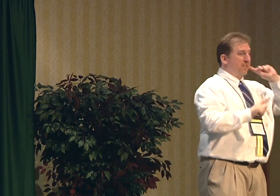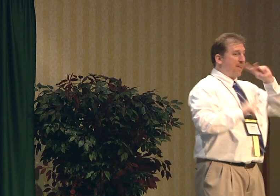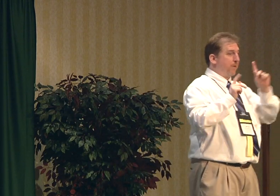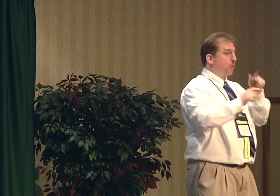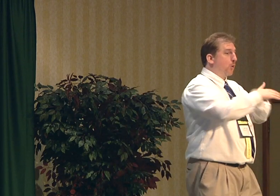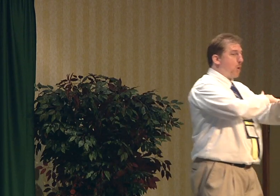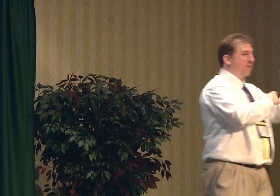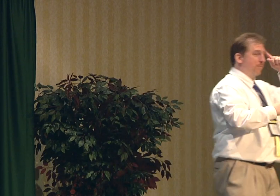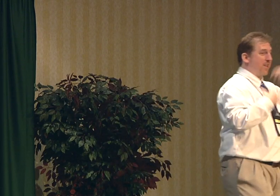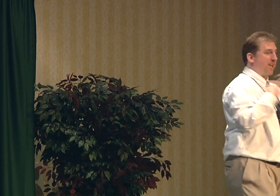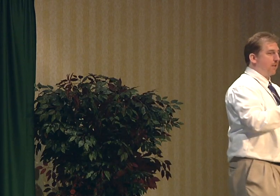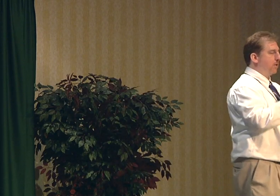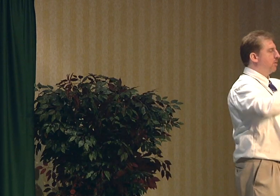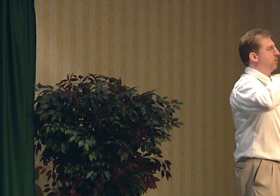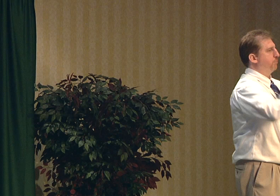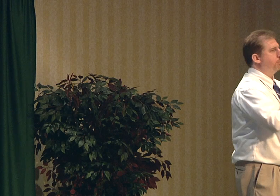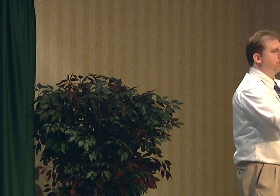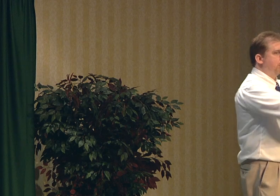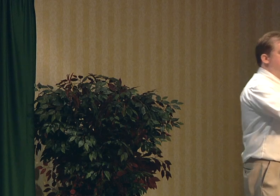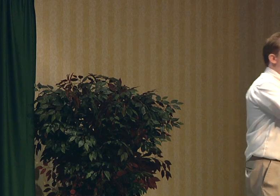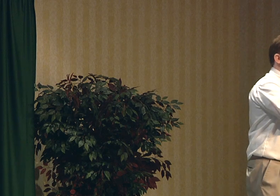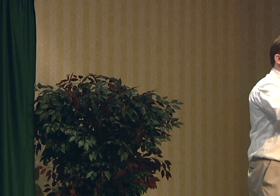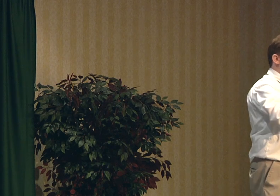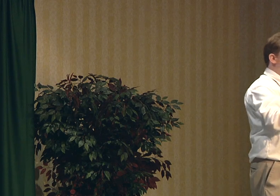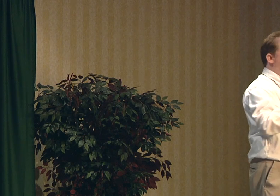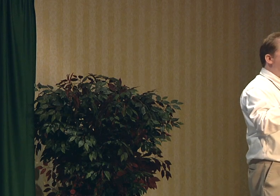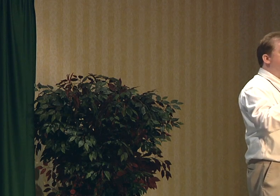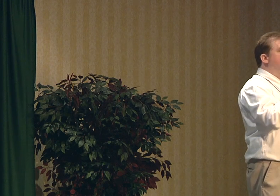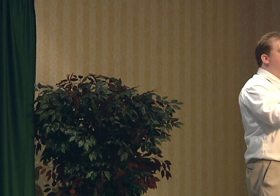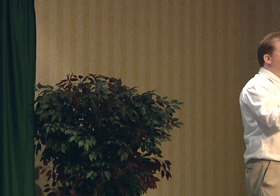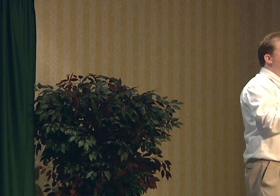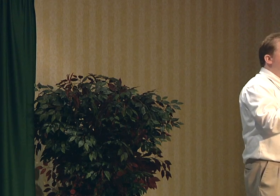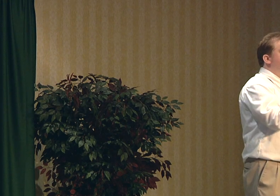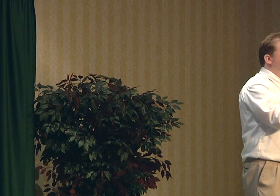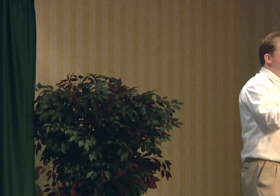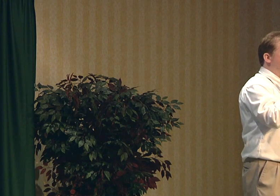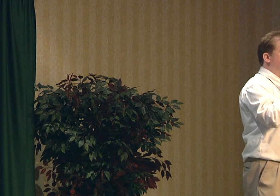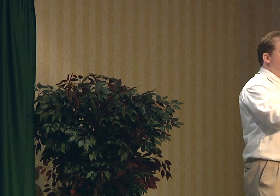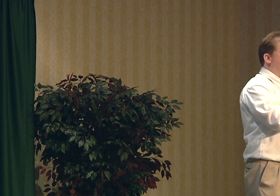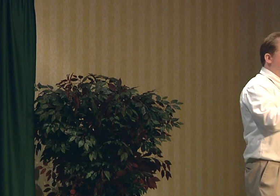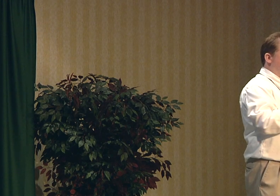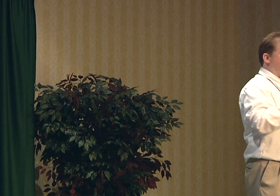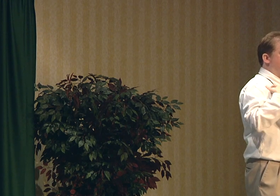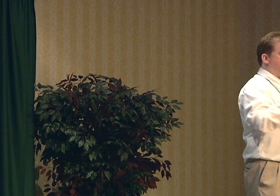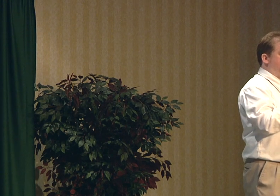health. That means that deaf people who go into the mental health setting, they can feel comfortable knowing that they have an interpreter that has